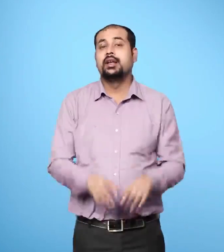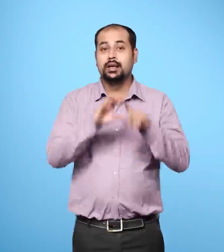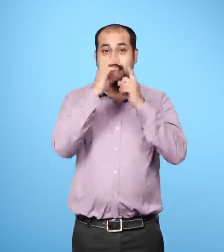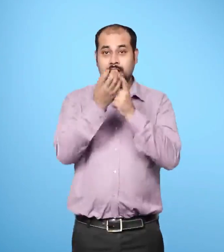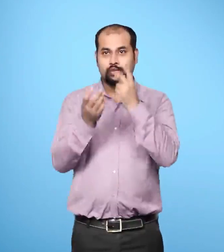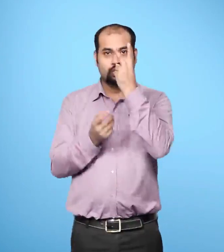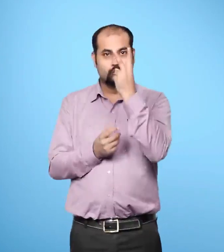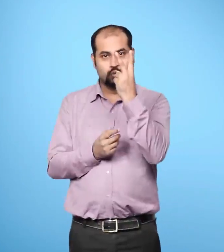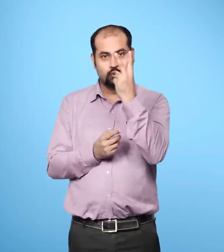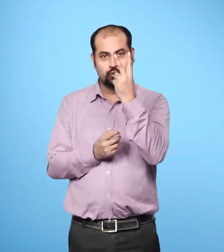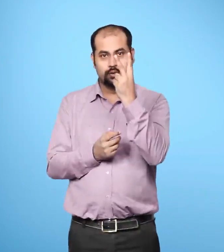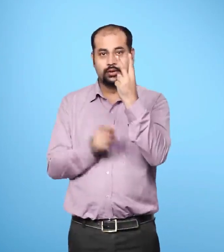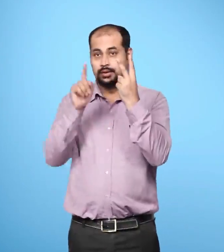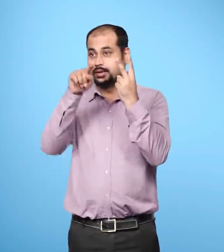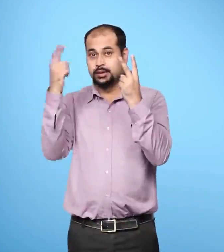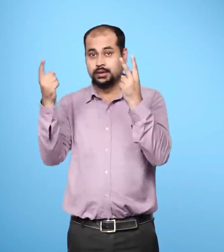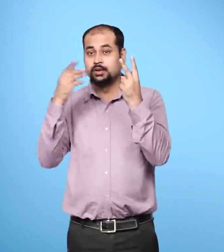Class 2, 42.